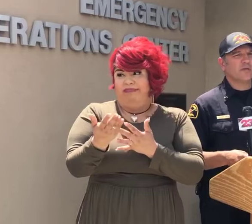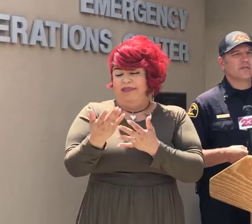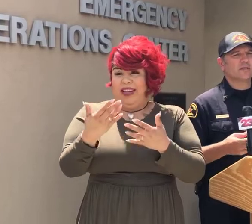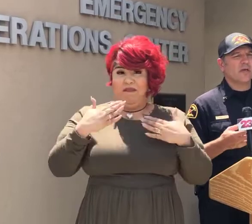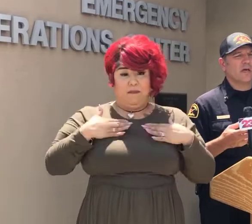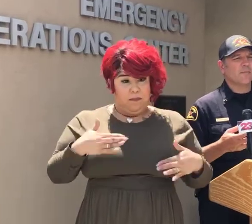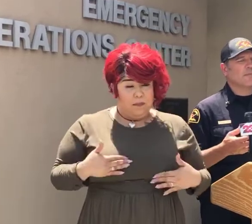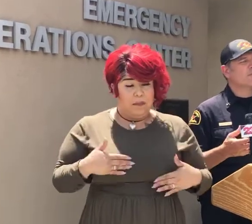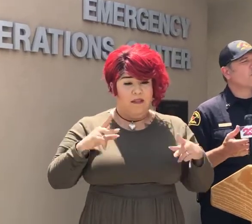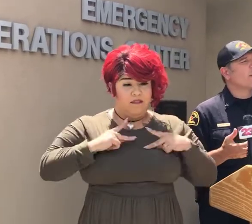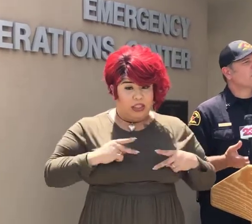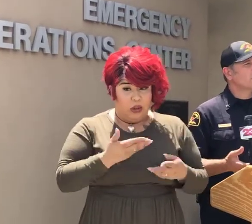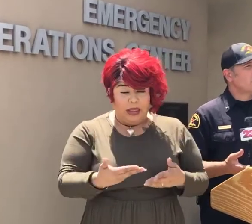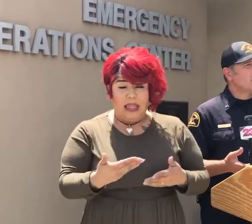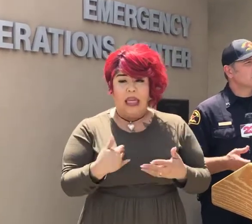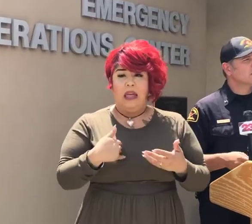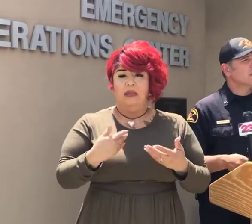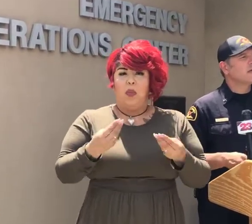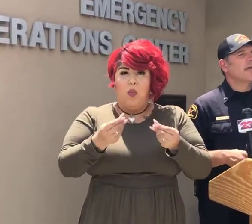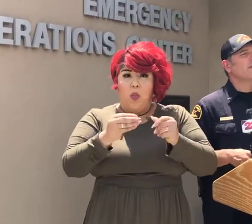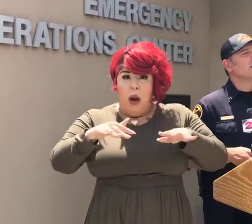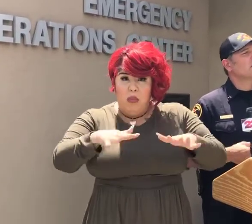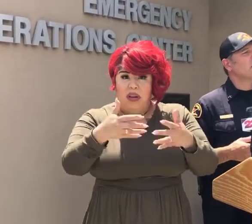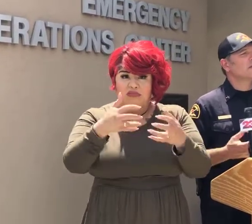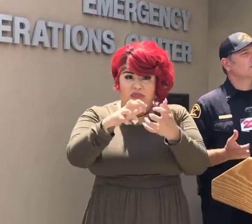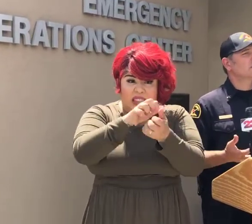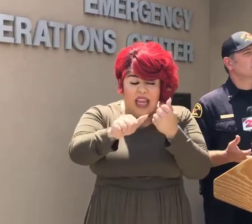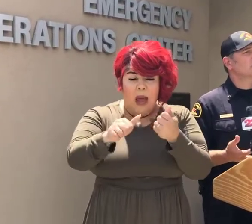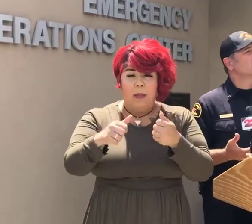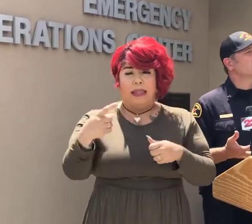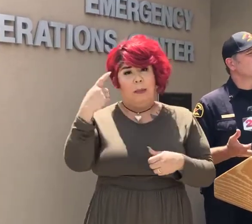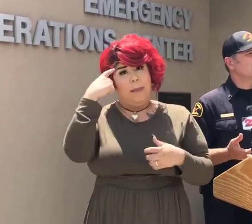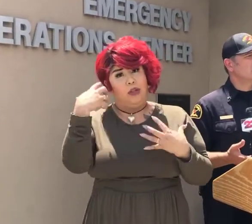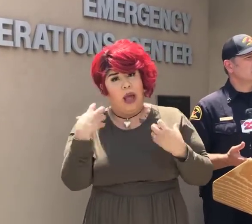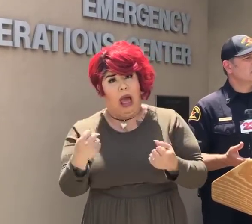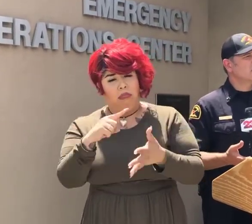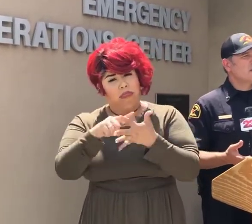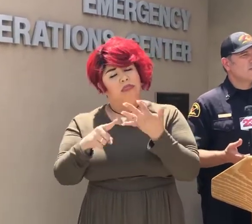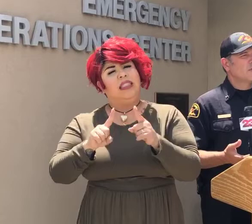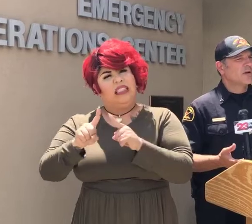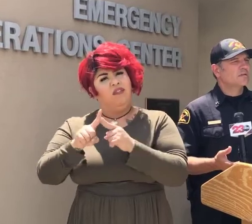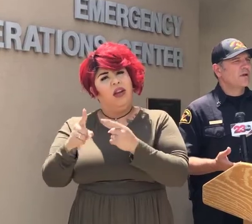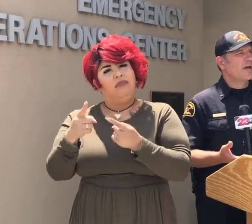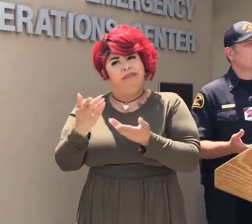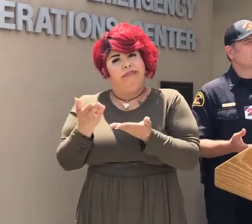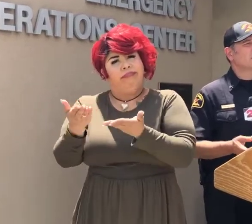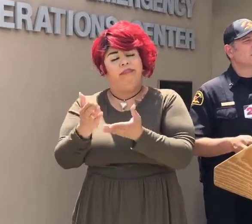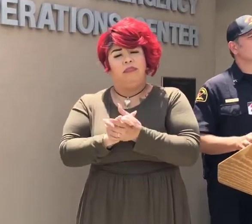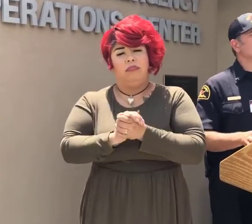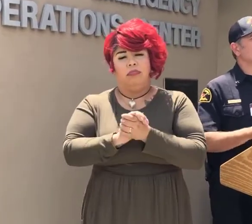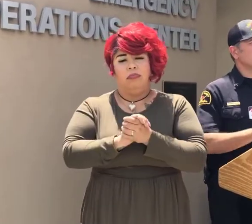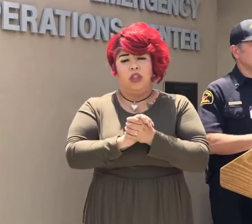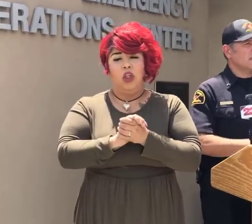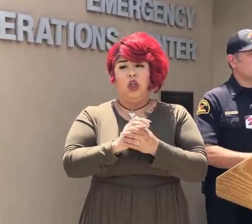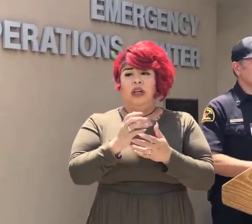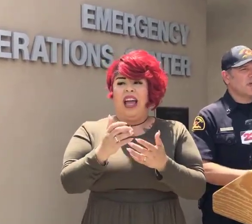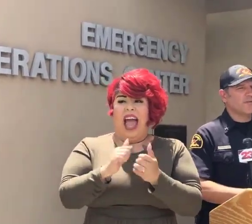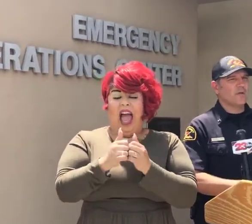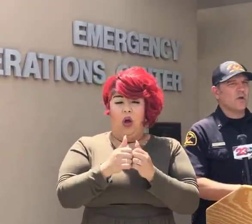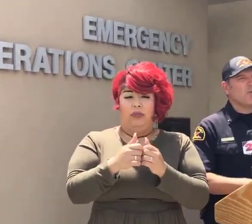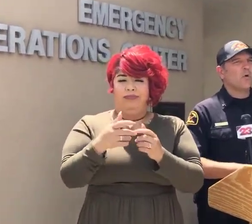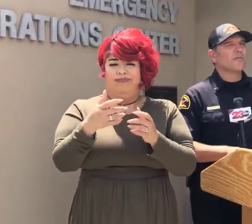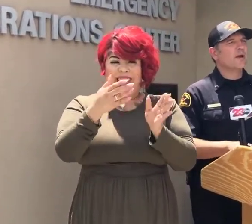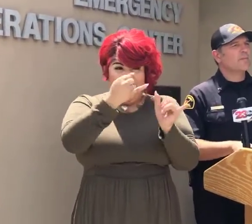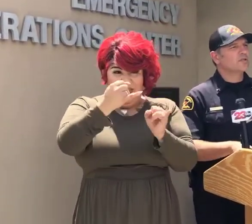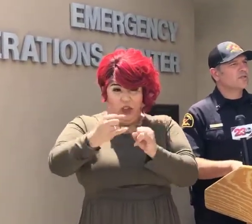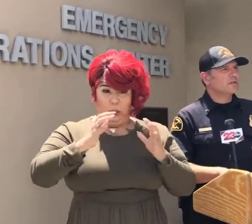health, whether it's property loss, and then not just the citizens, but also how the city can